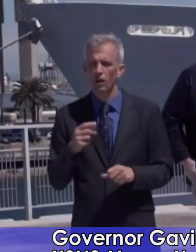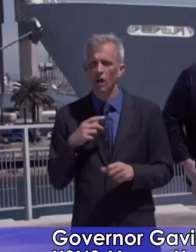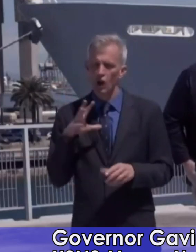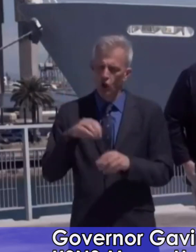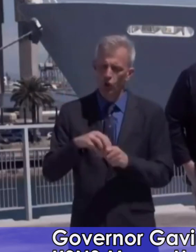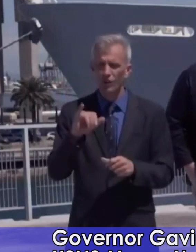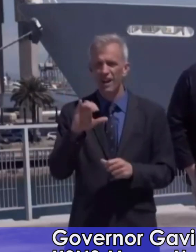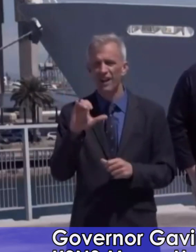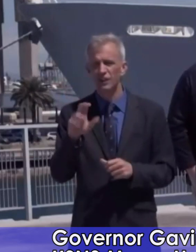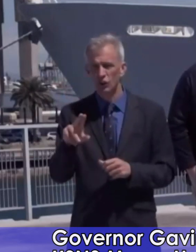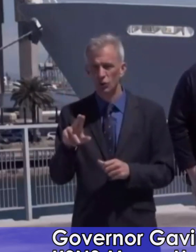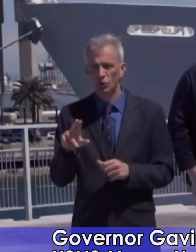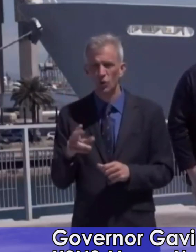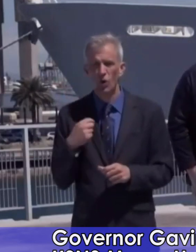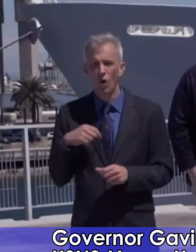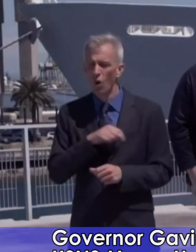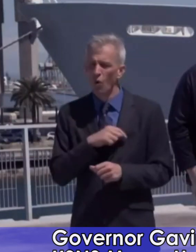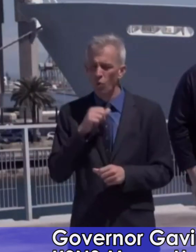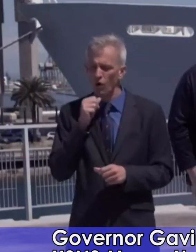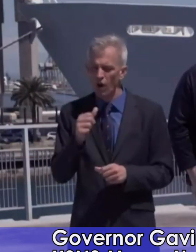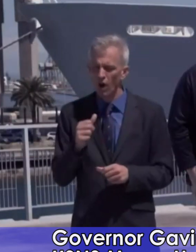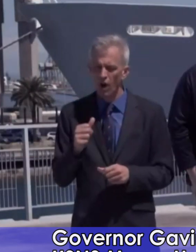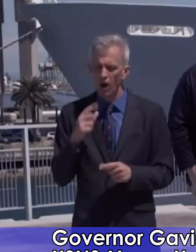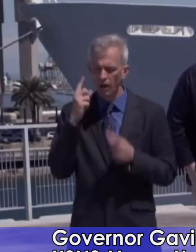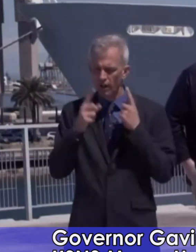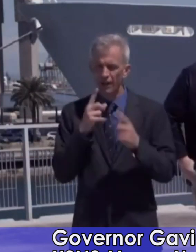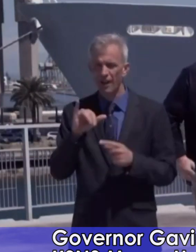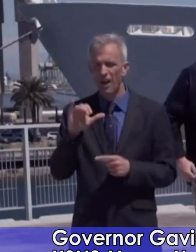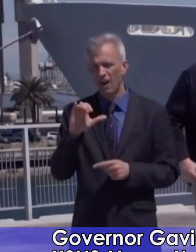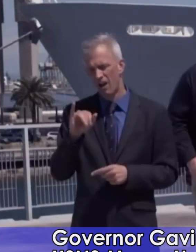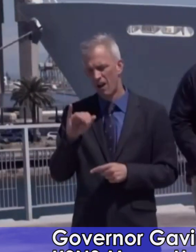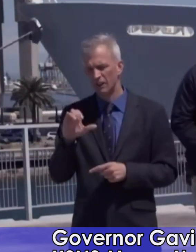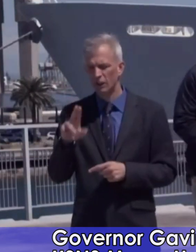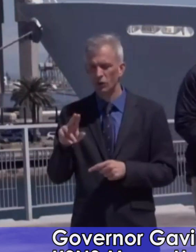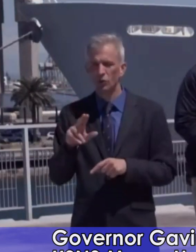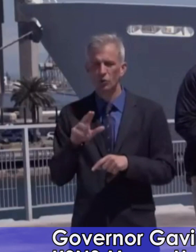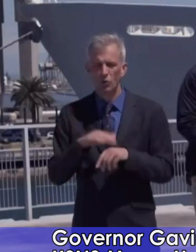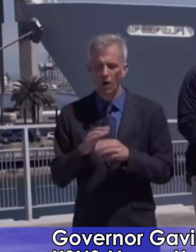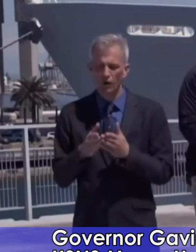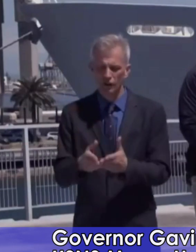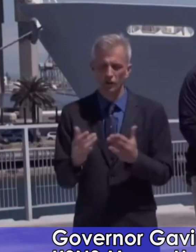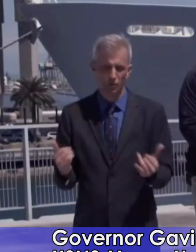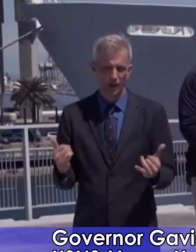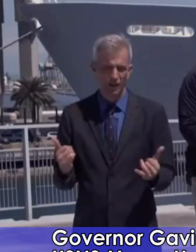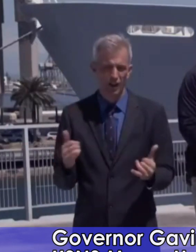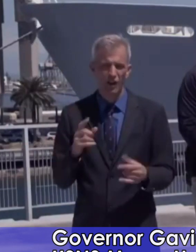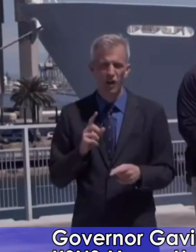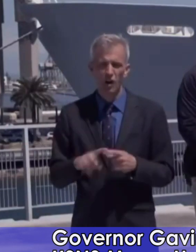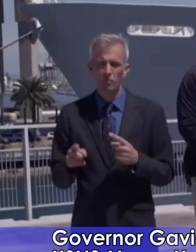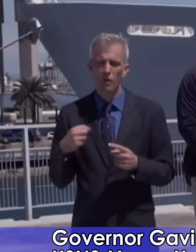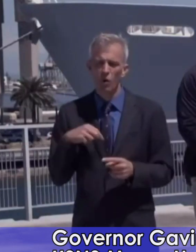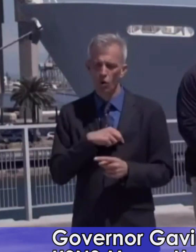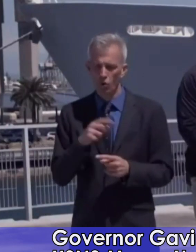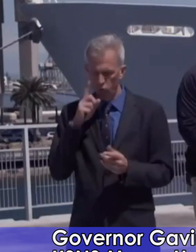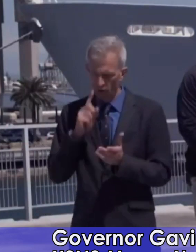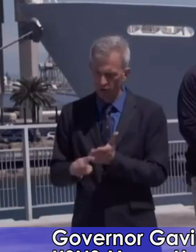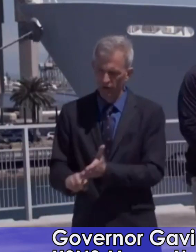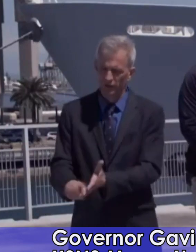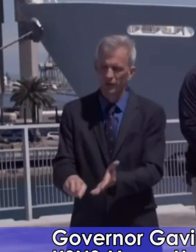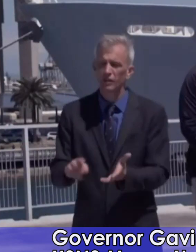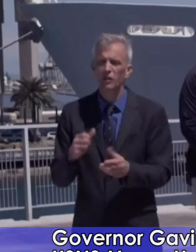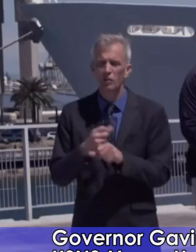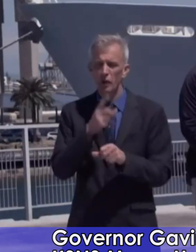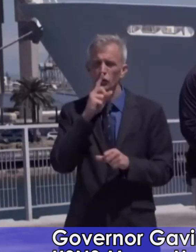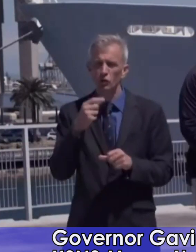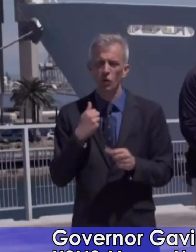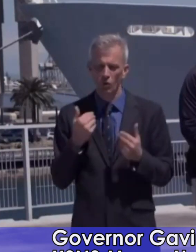capacity to begin with on the Mercy, and we are currently inventorying the ICU capacity throughout the entire state of California.